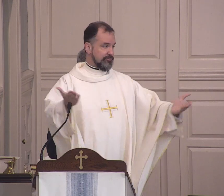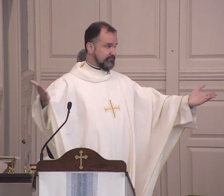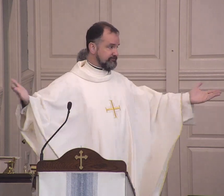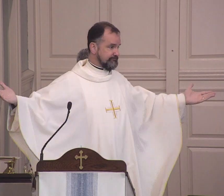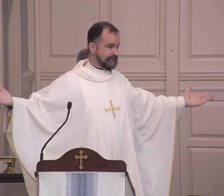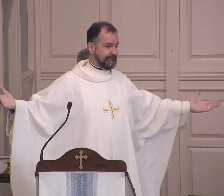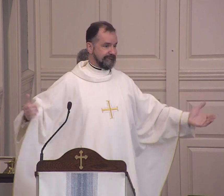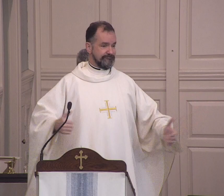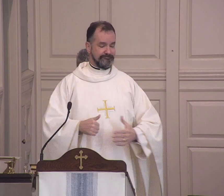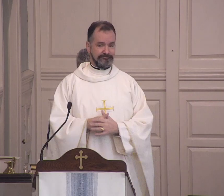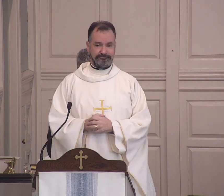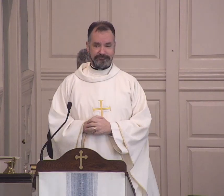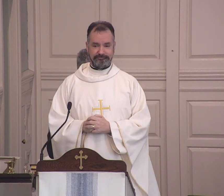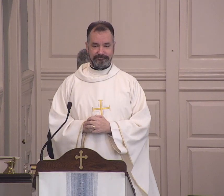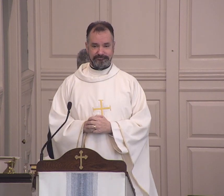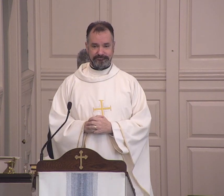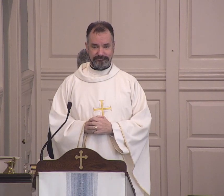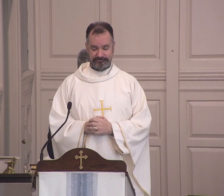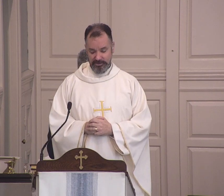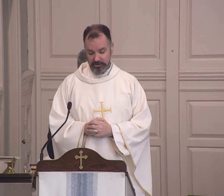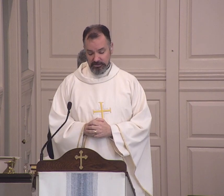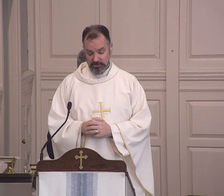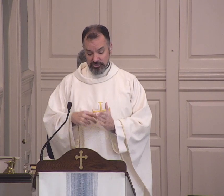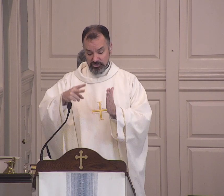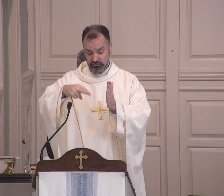The Lord be with you.